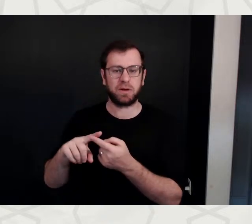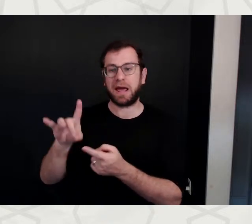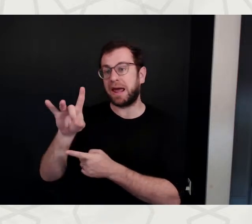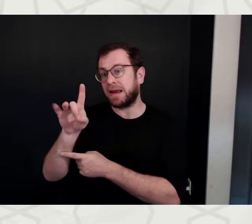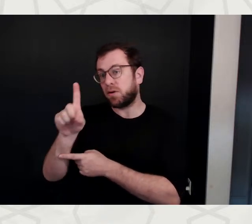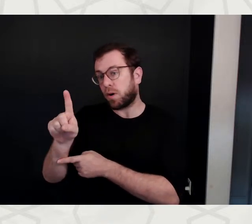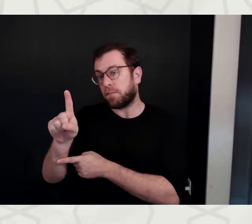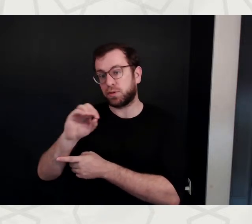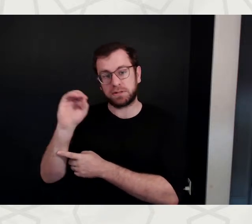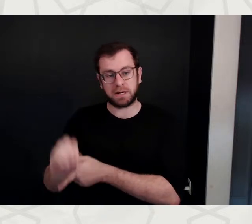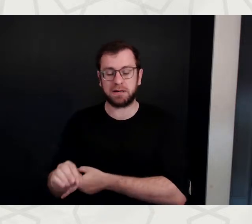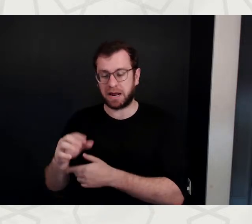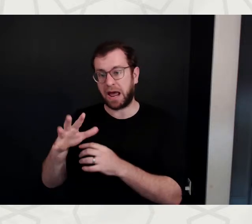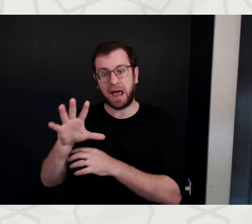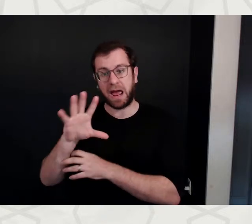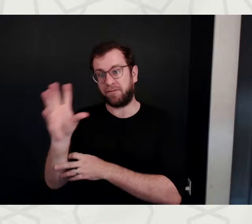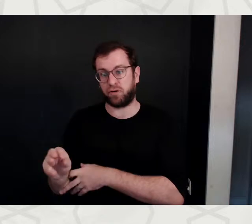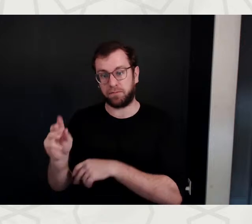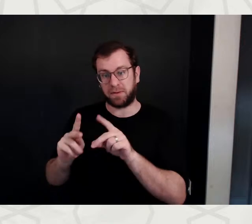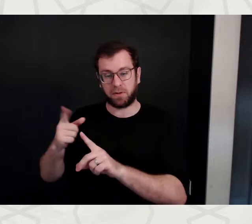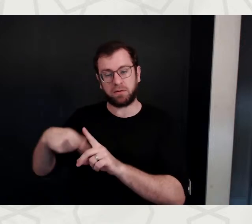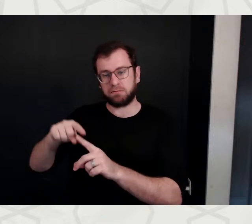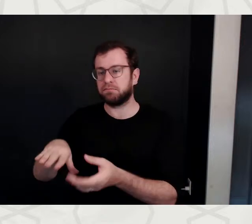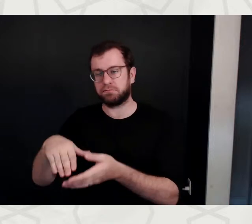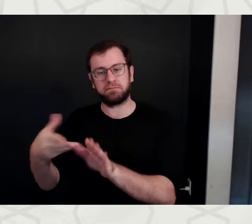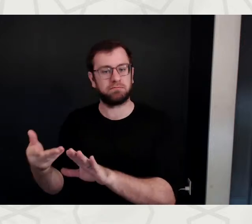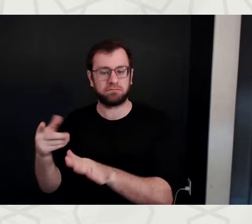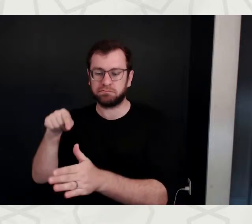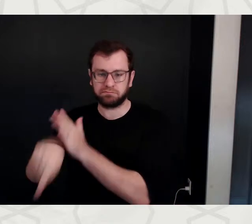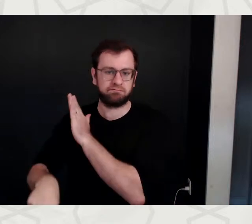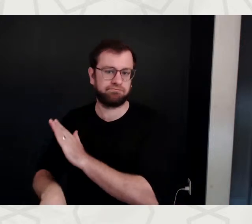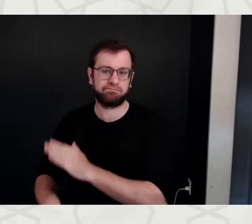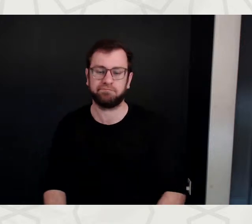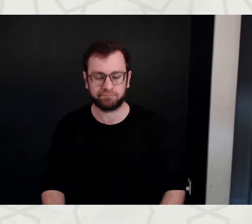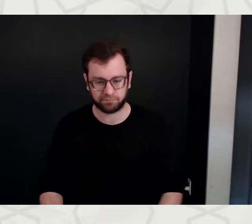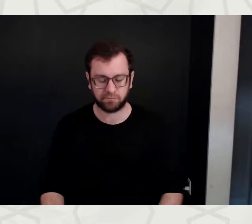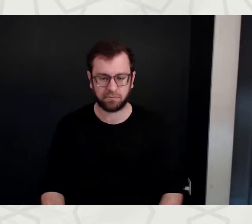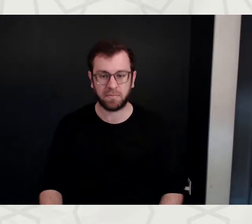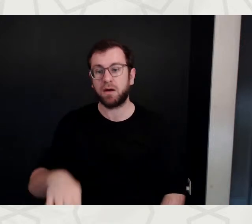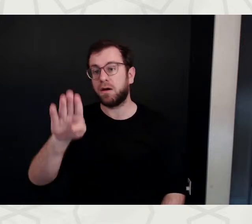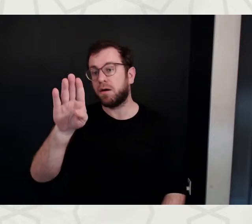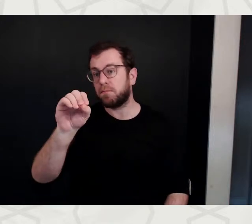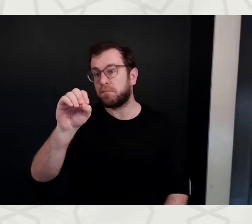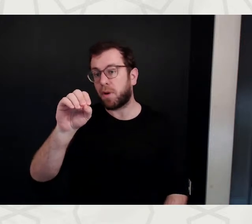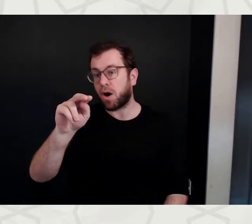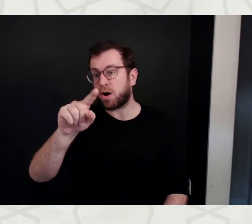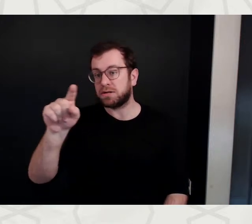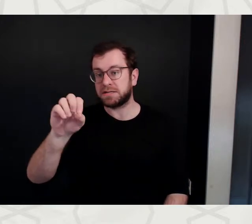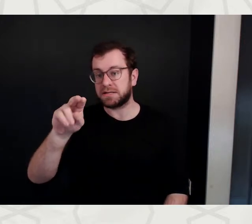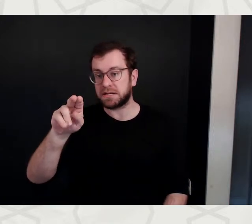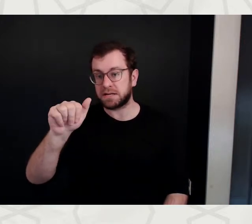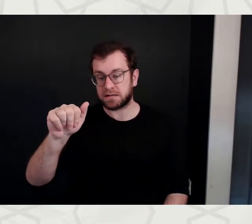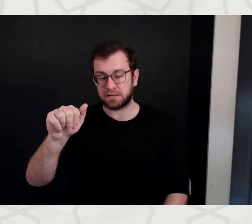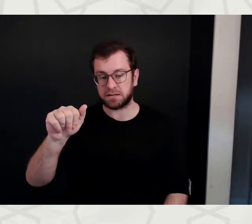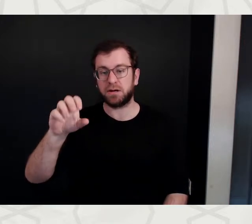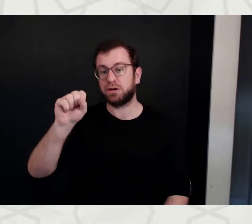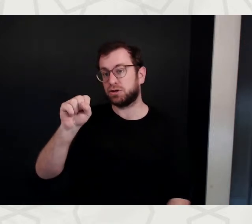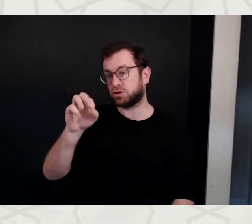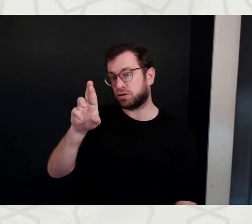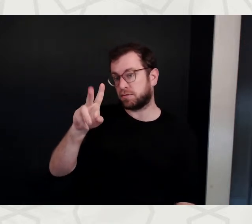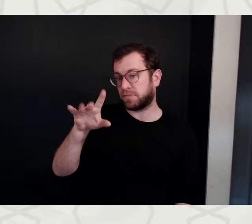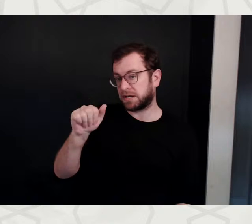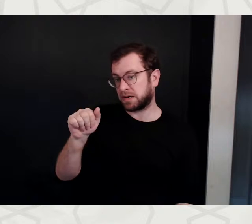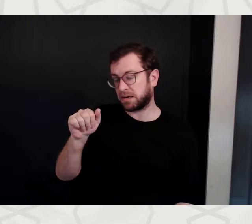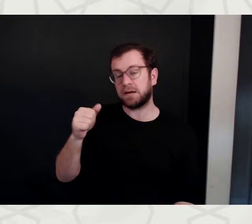population were exterminated. The Bosnian genocide, with the Serbians in the